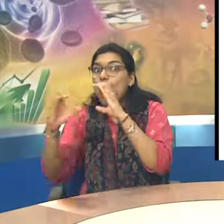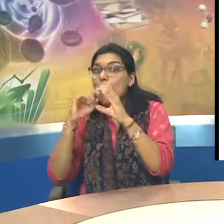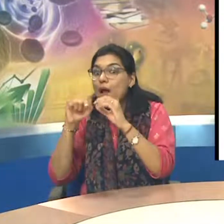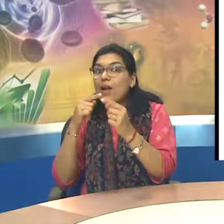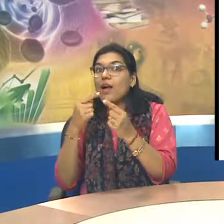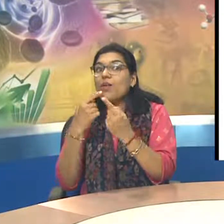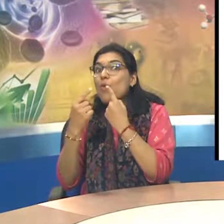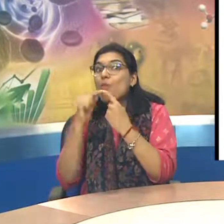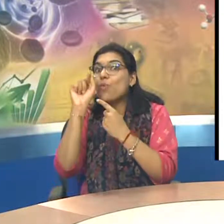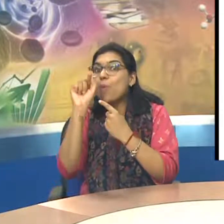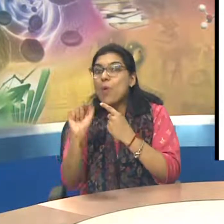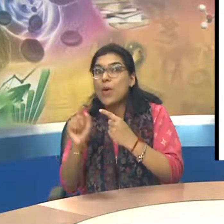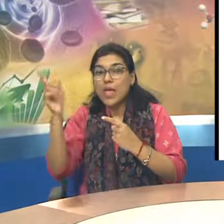its operations,